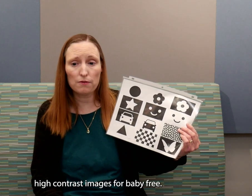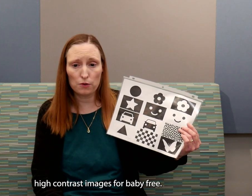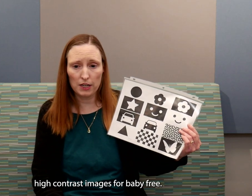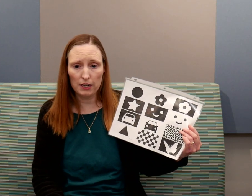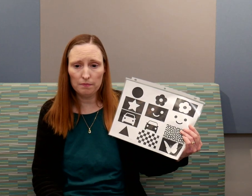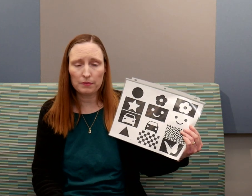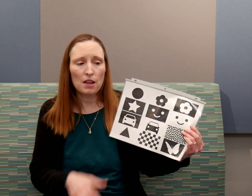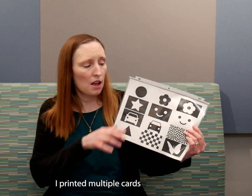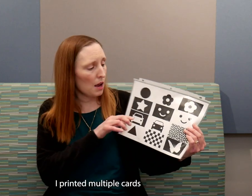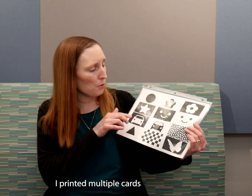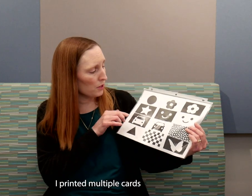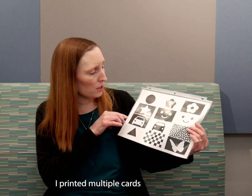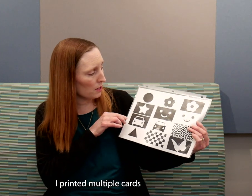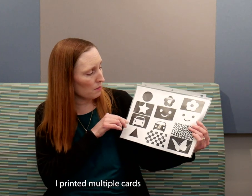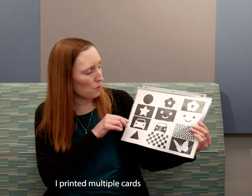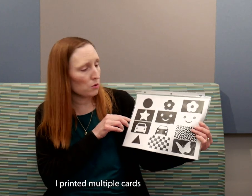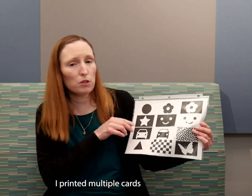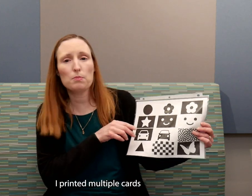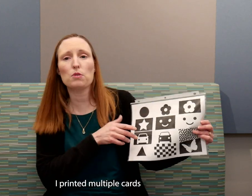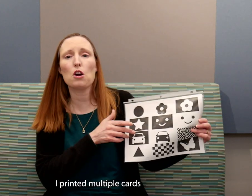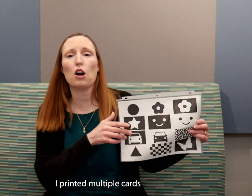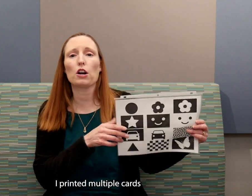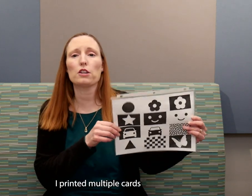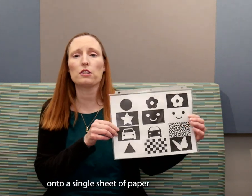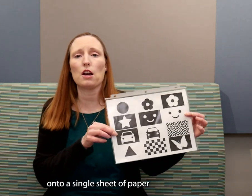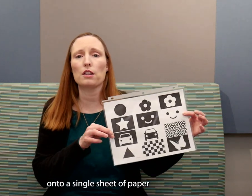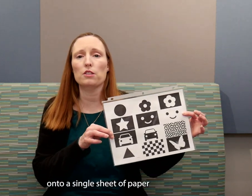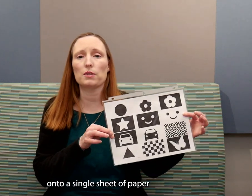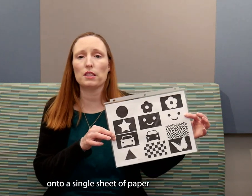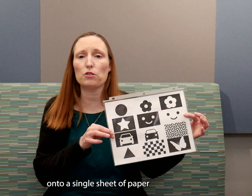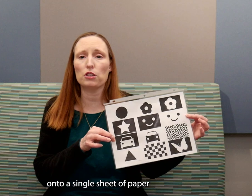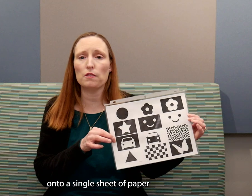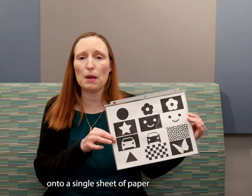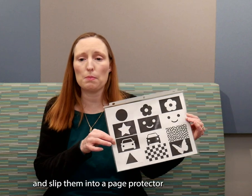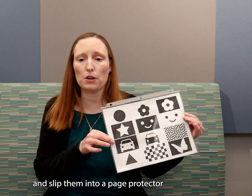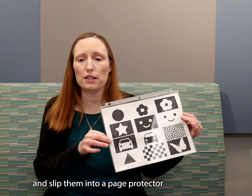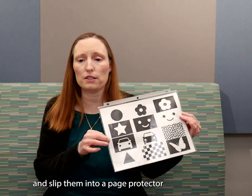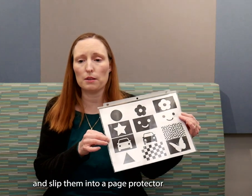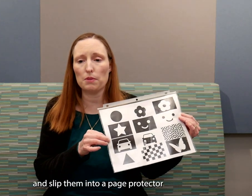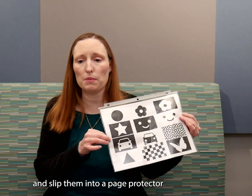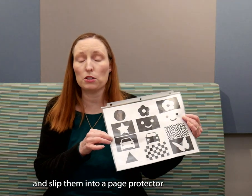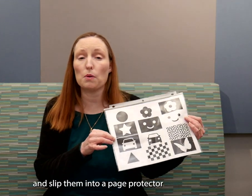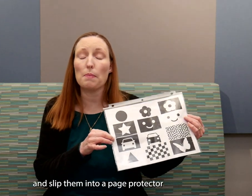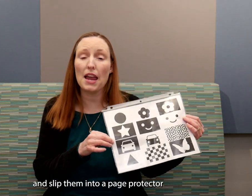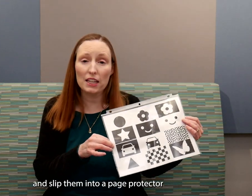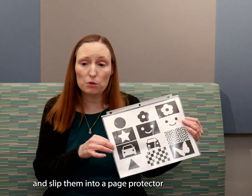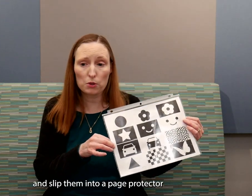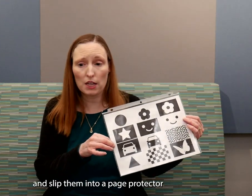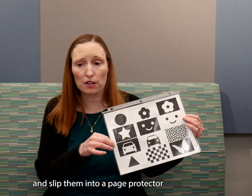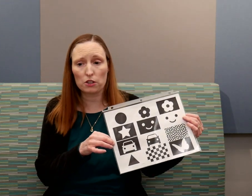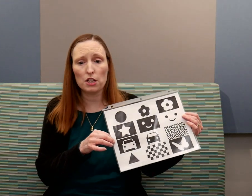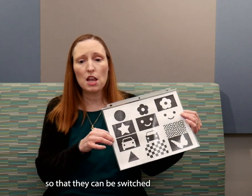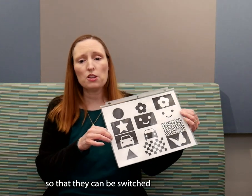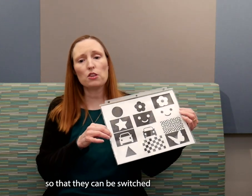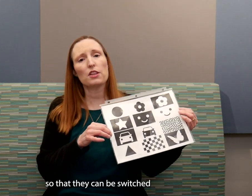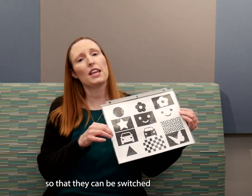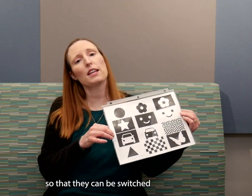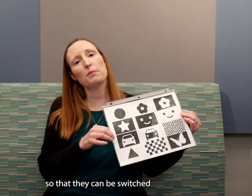free. I printed multiple cards onto a single sheet of paper and slipped them into a page protector so that they can be